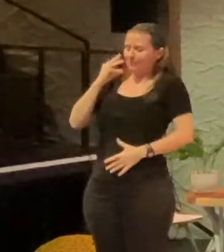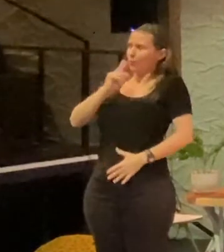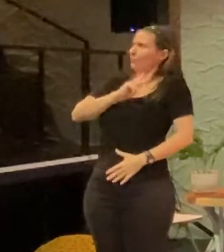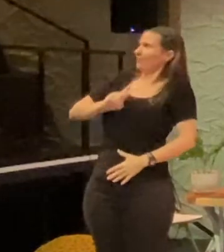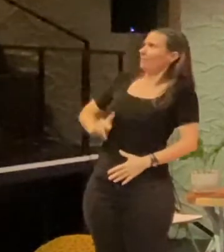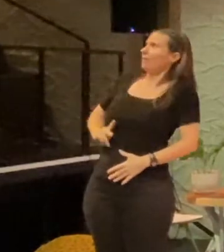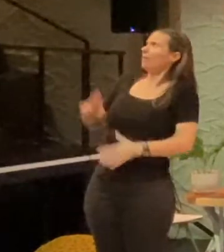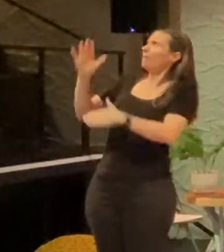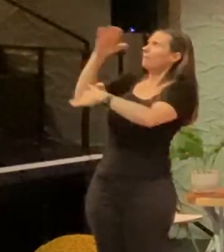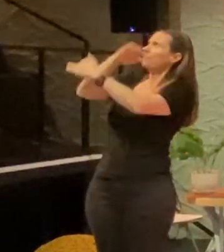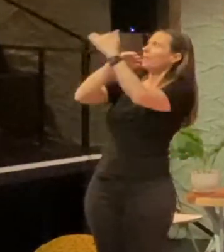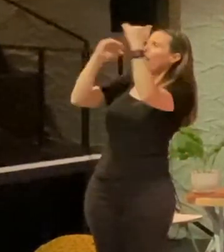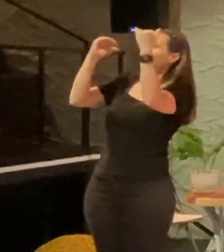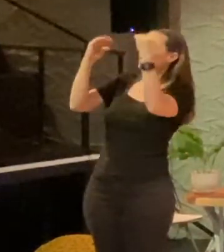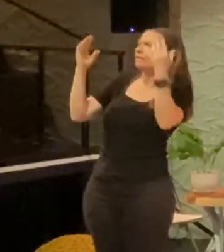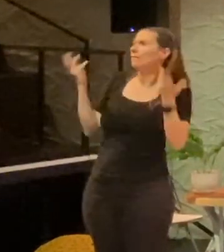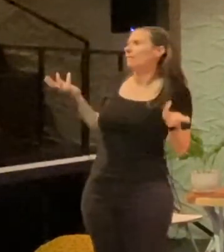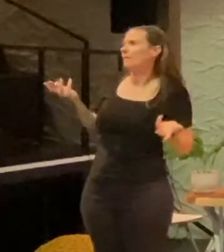heaven.